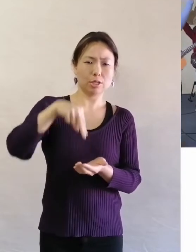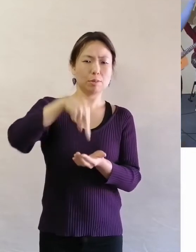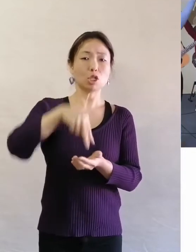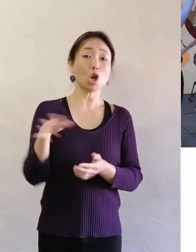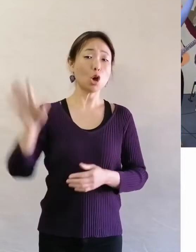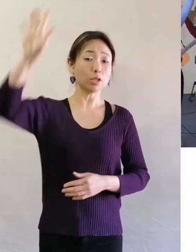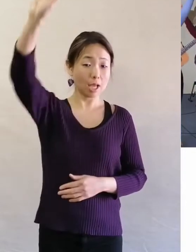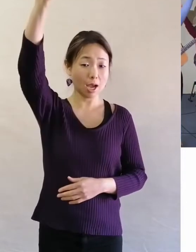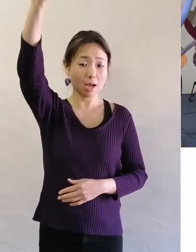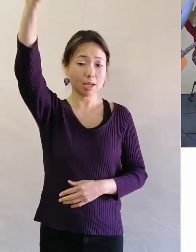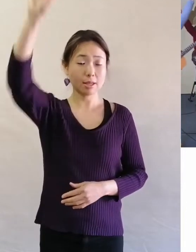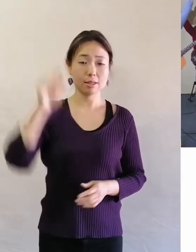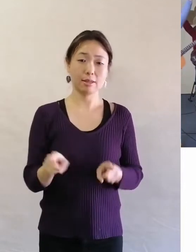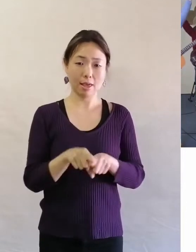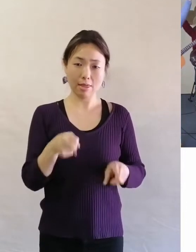higher than that.